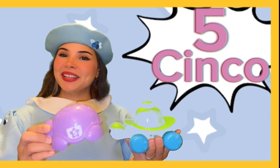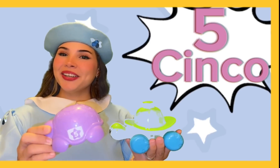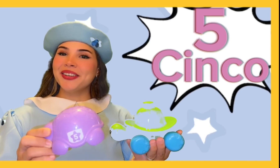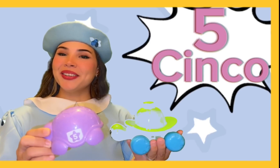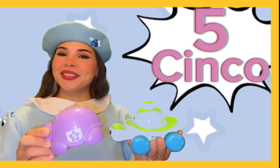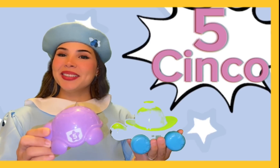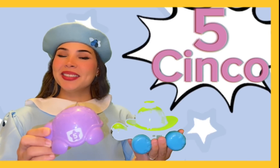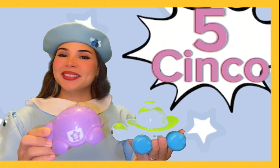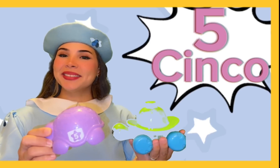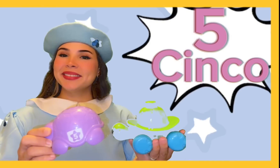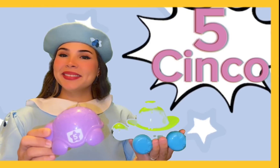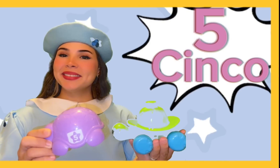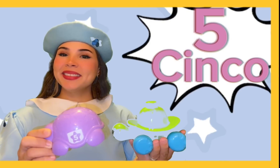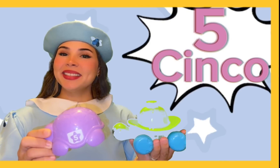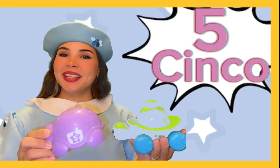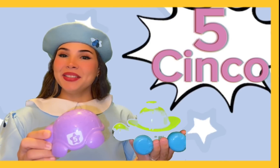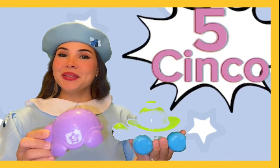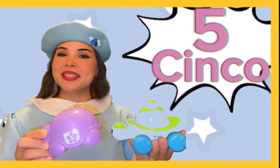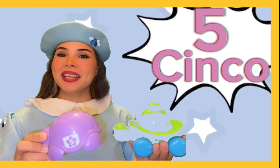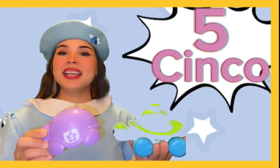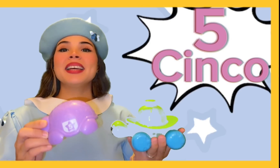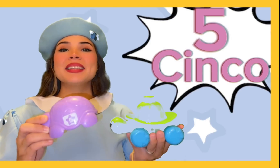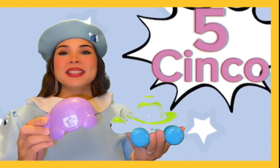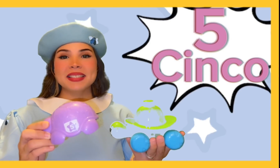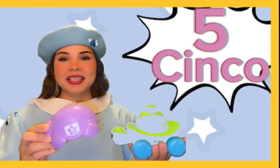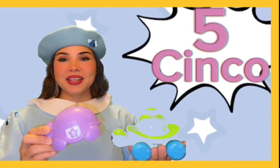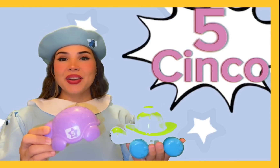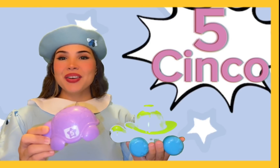Cinco. Can you say cinco?